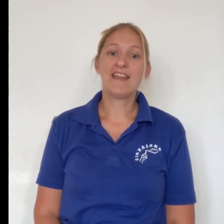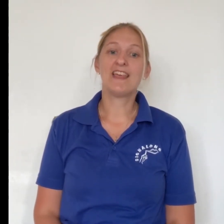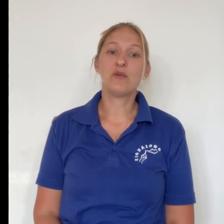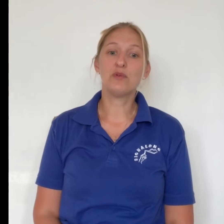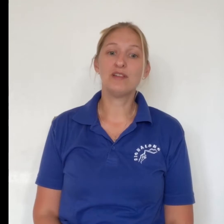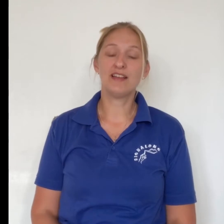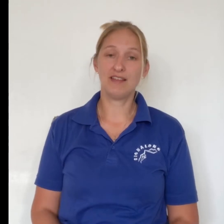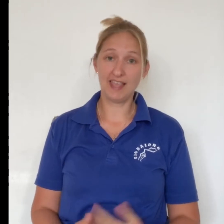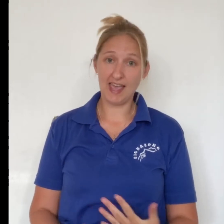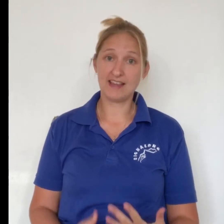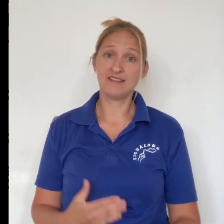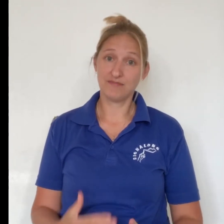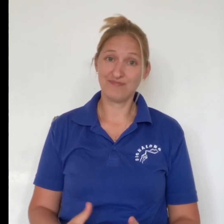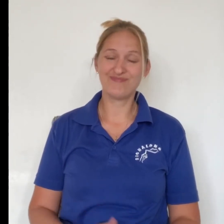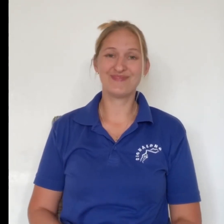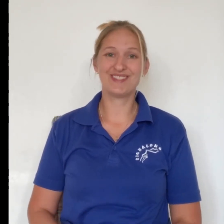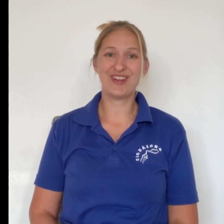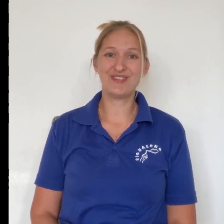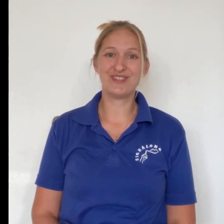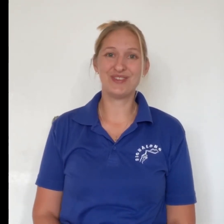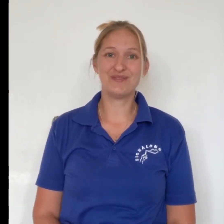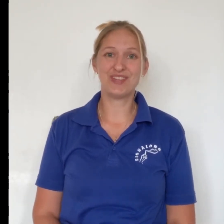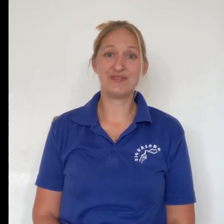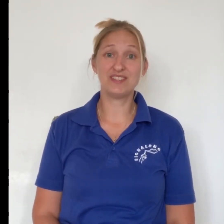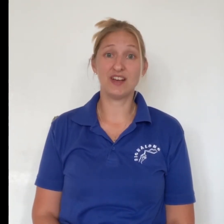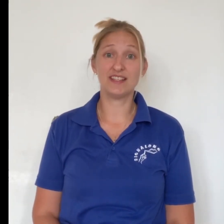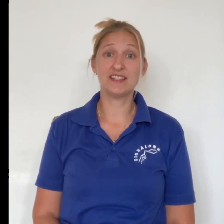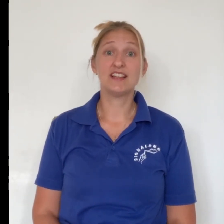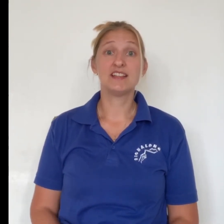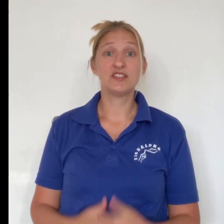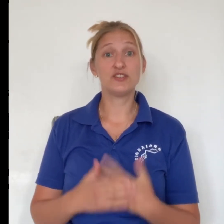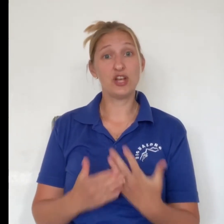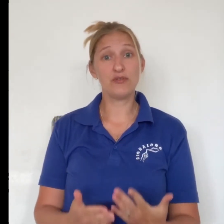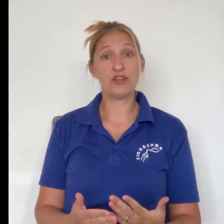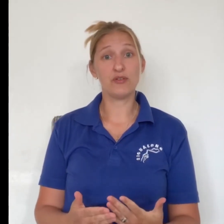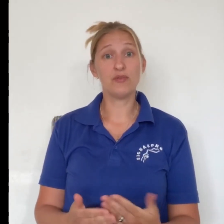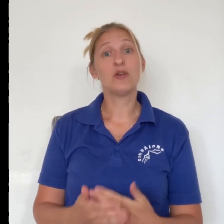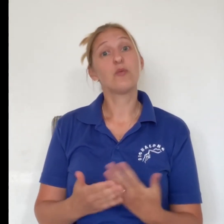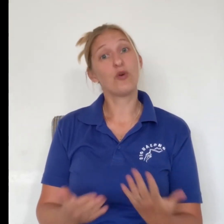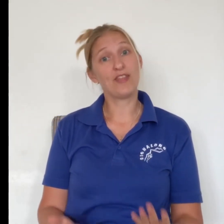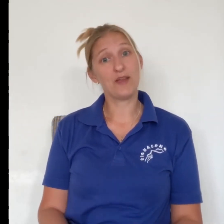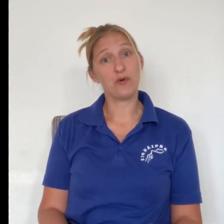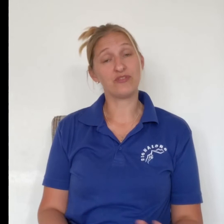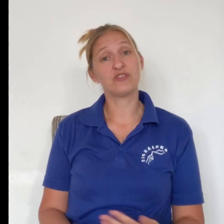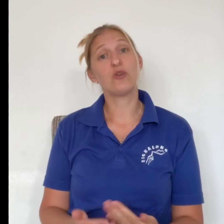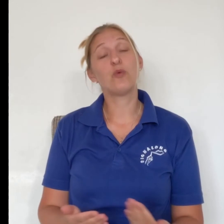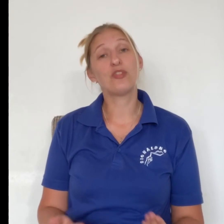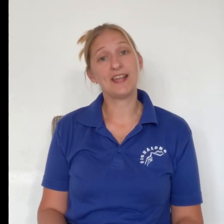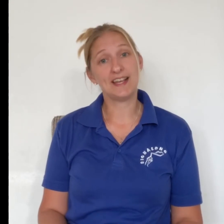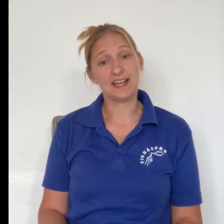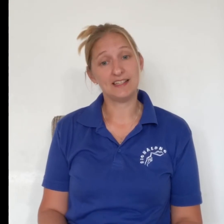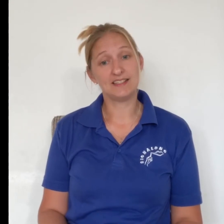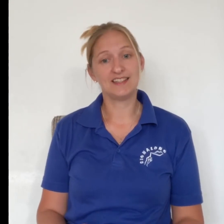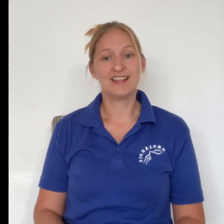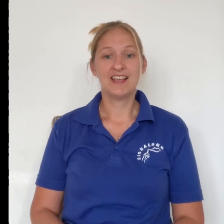they will again start to use those signs to show you what they want or what they need.